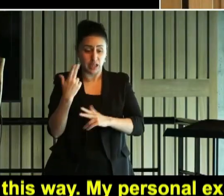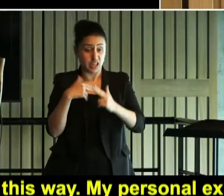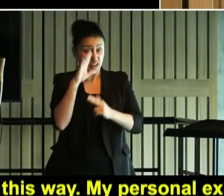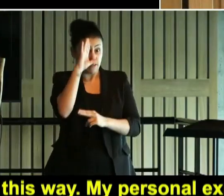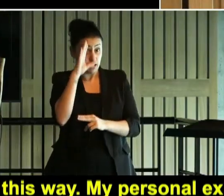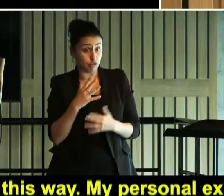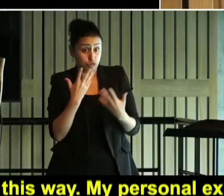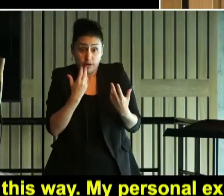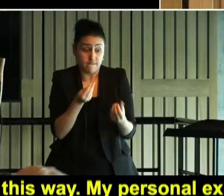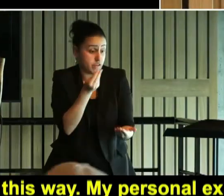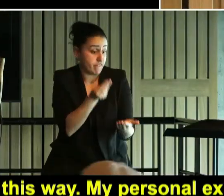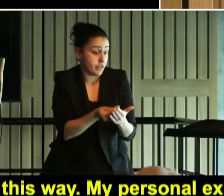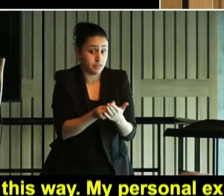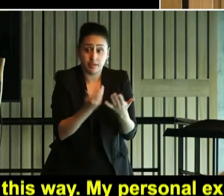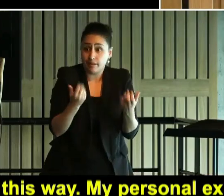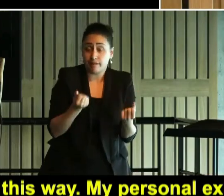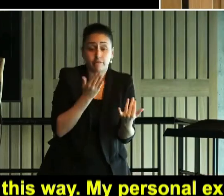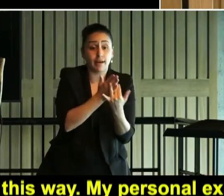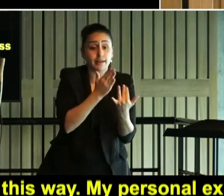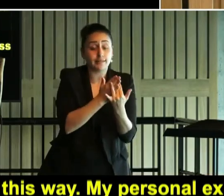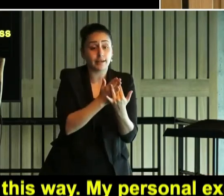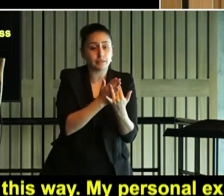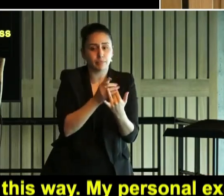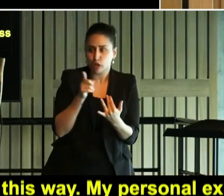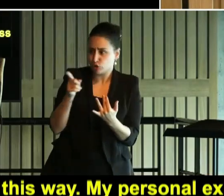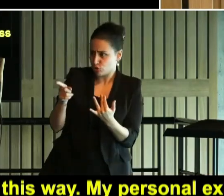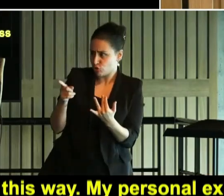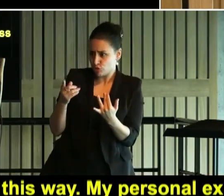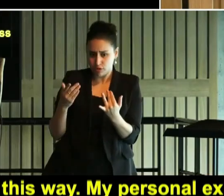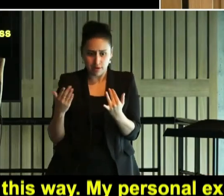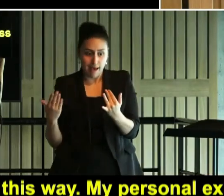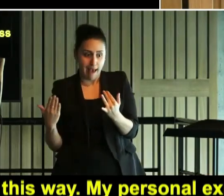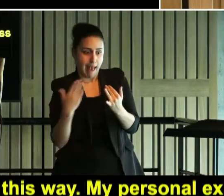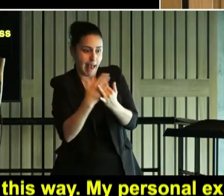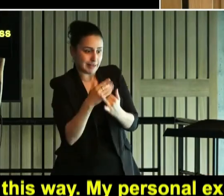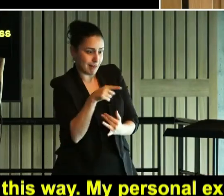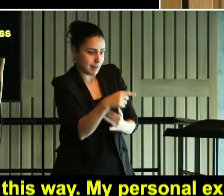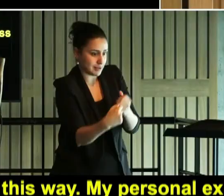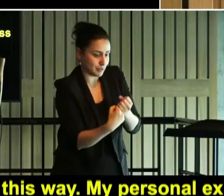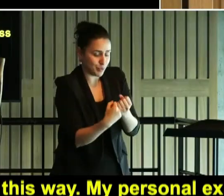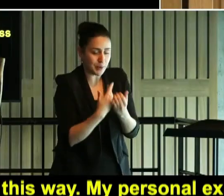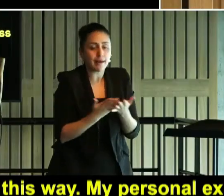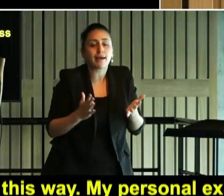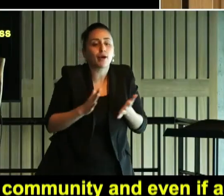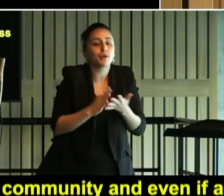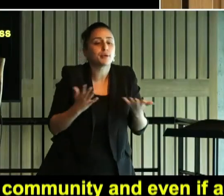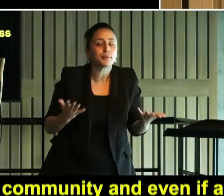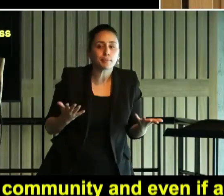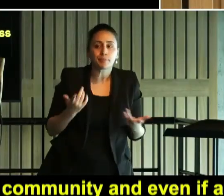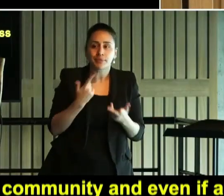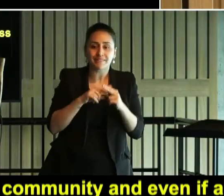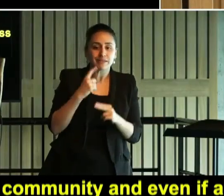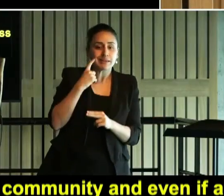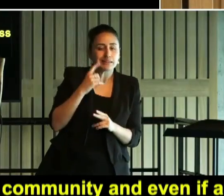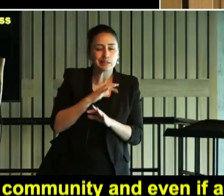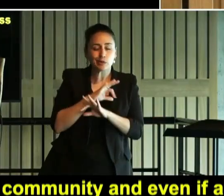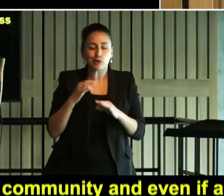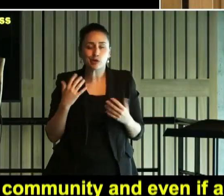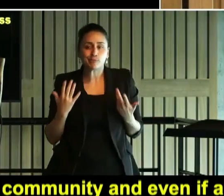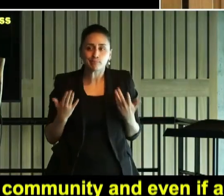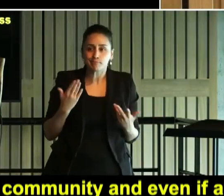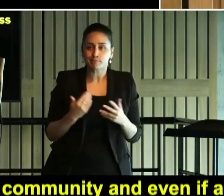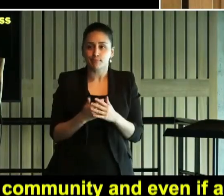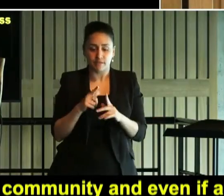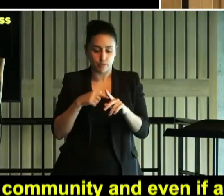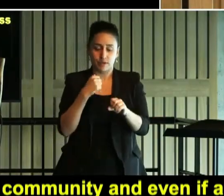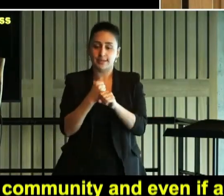access support, it's how that you access that support and how you can get access. You know, for example,